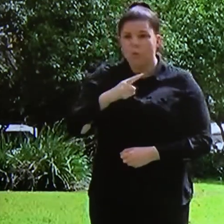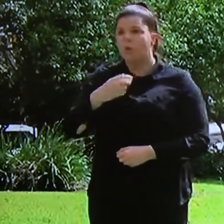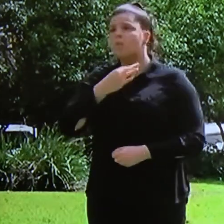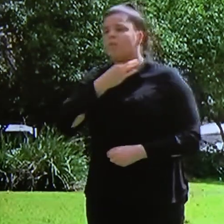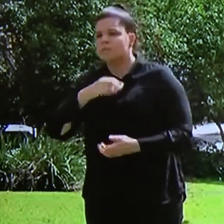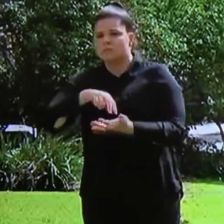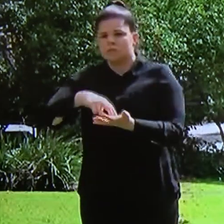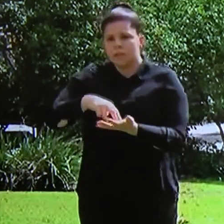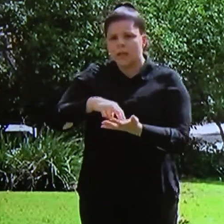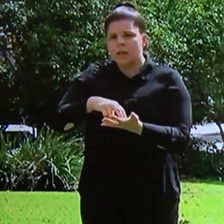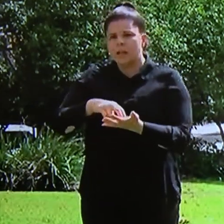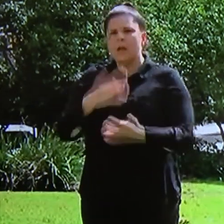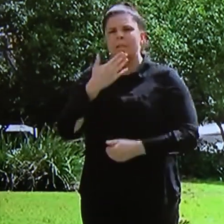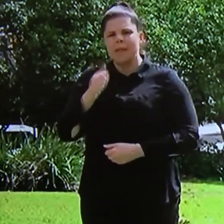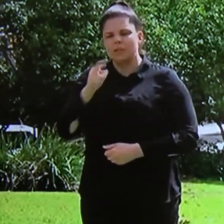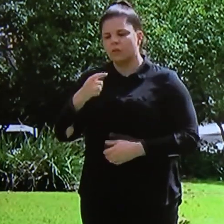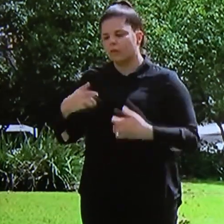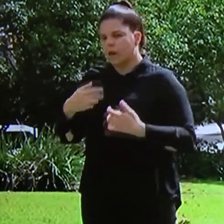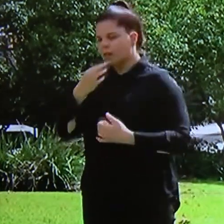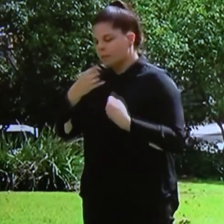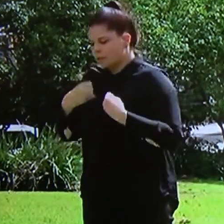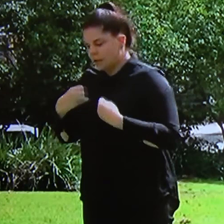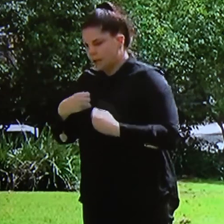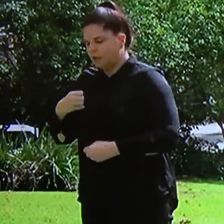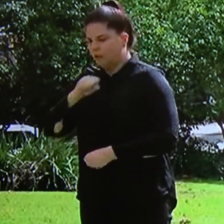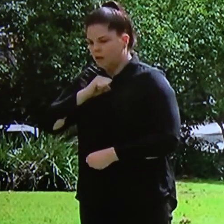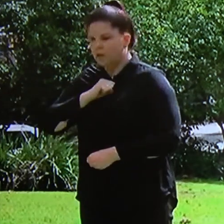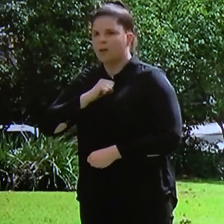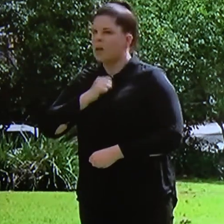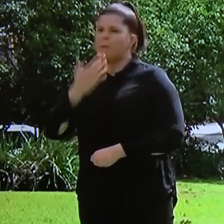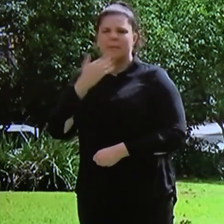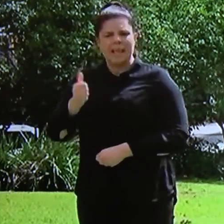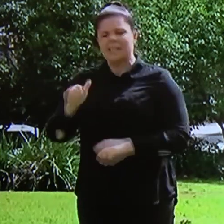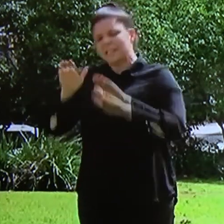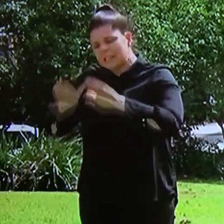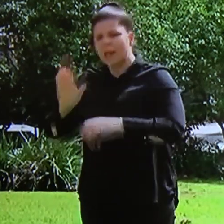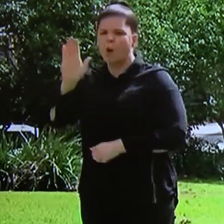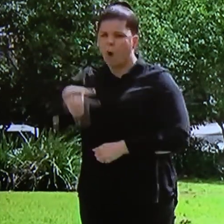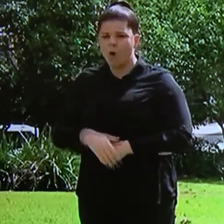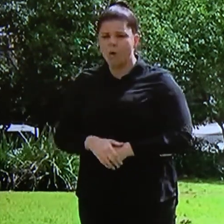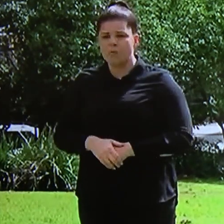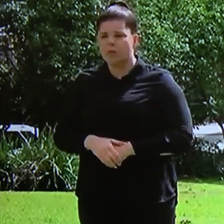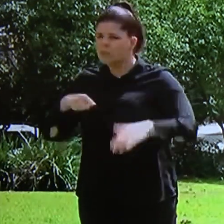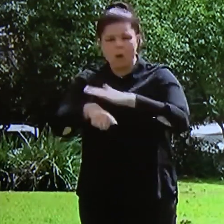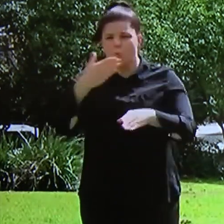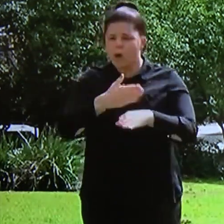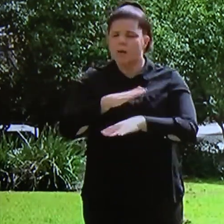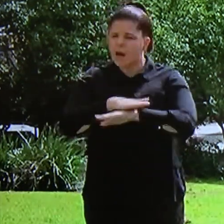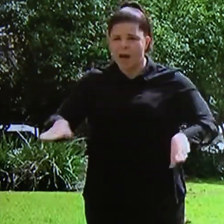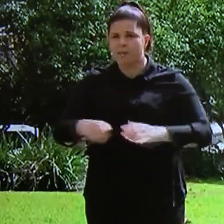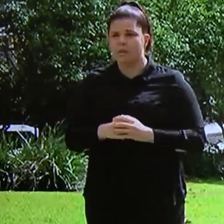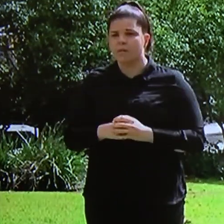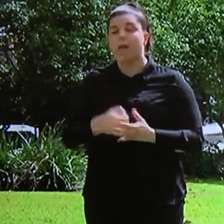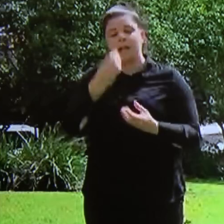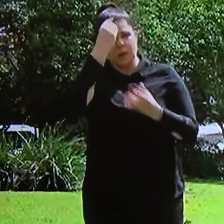community. Please don't go to work if you're feeling sick. Just don't go. Make sure your boss knows you're not coming